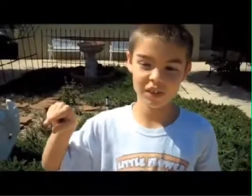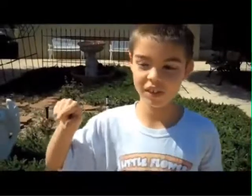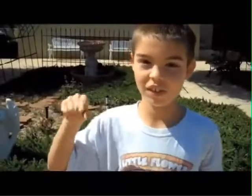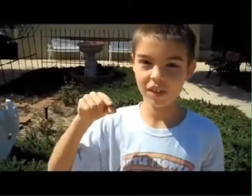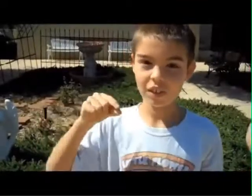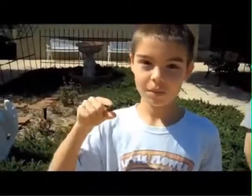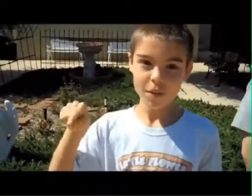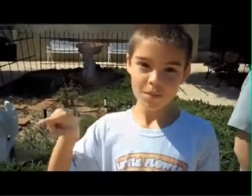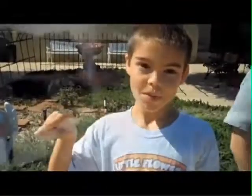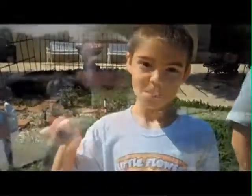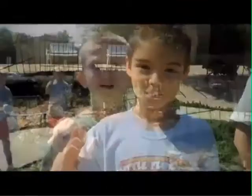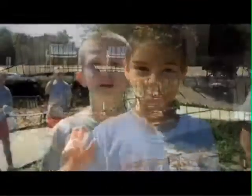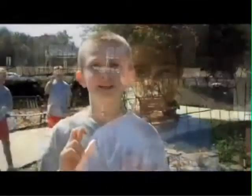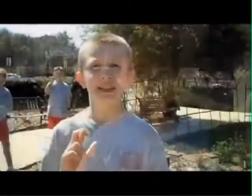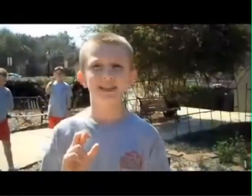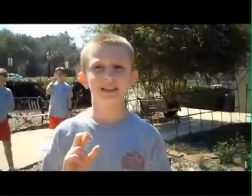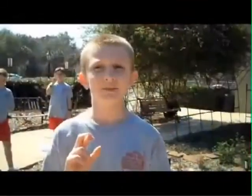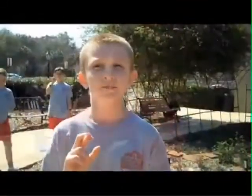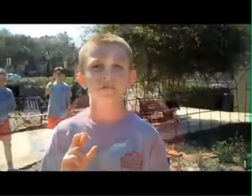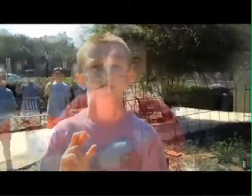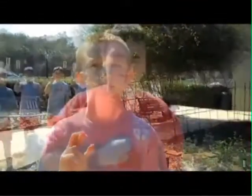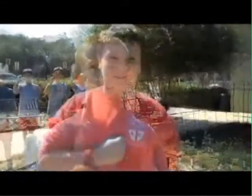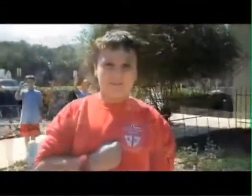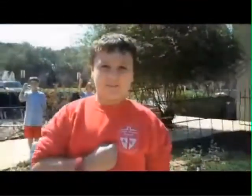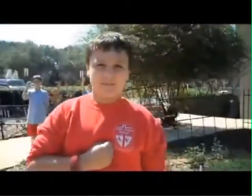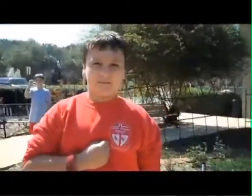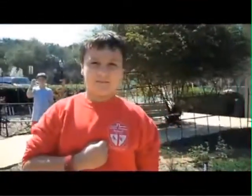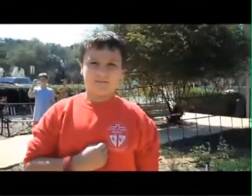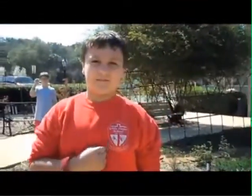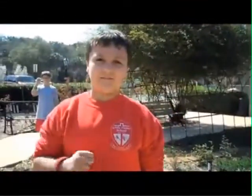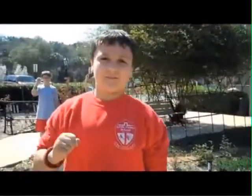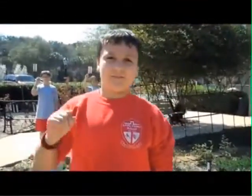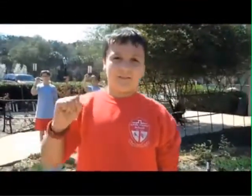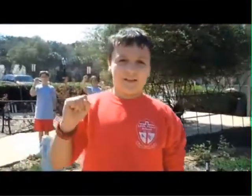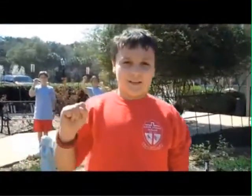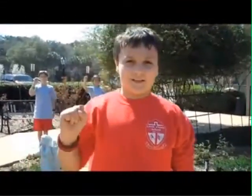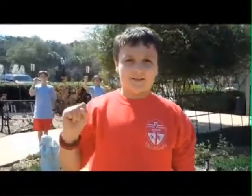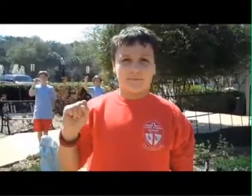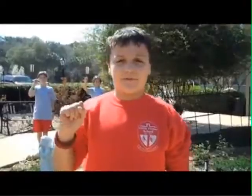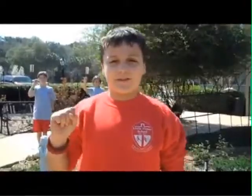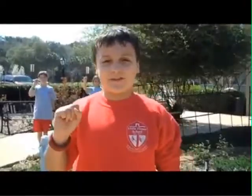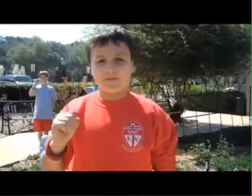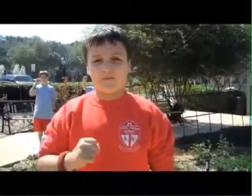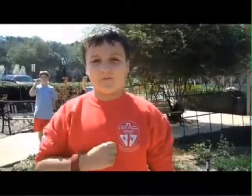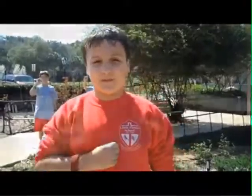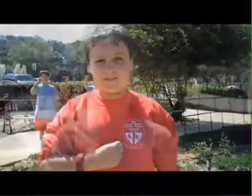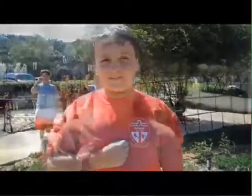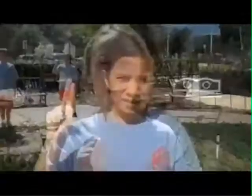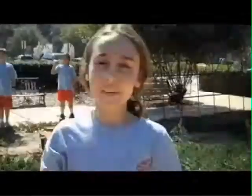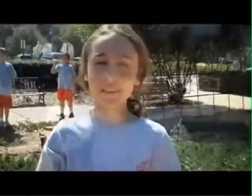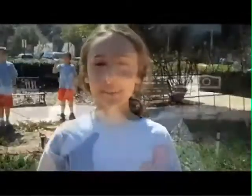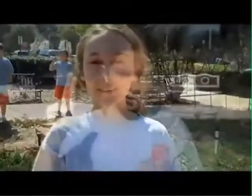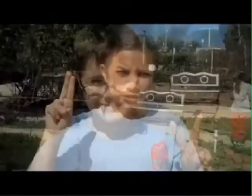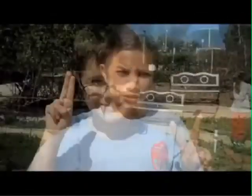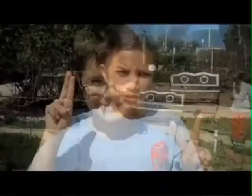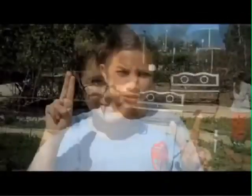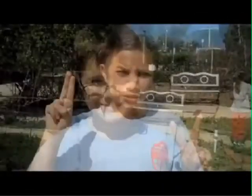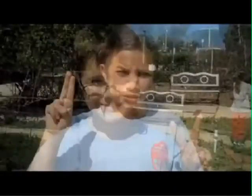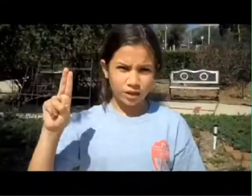seeds. R is X in reverse. Plexus. One more time. S protects solar plexus. U uses V